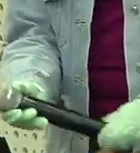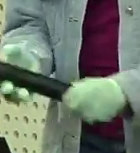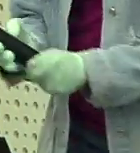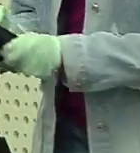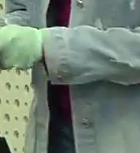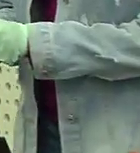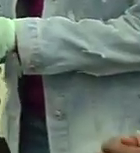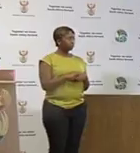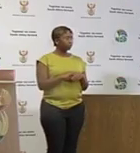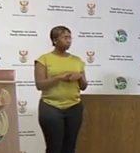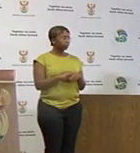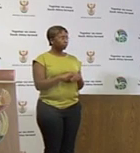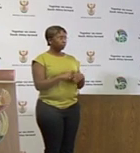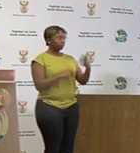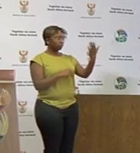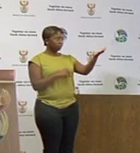Gaman.